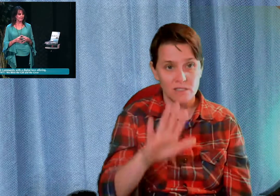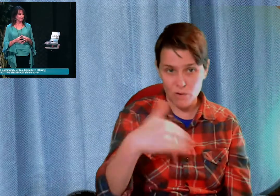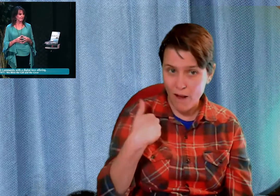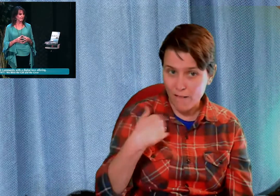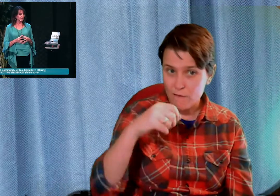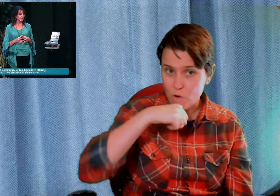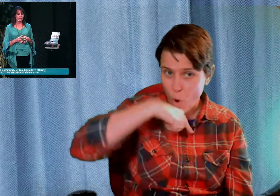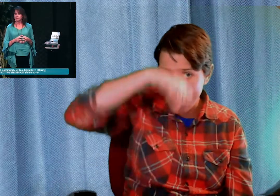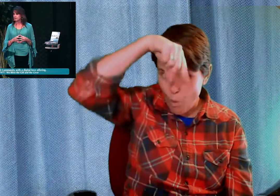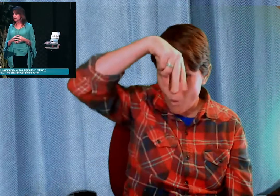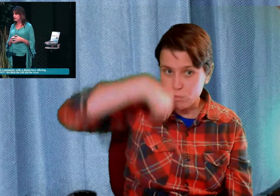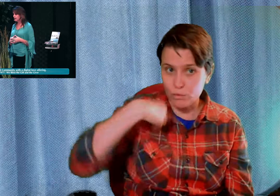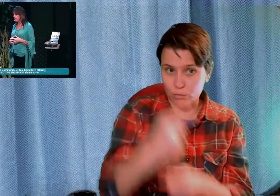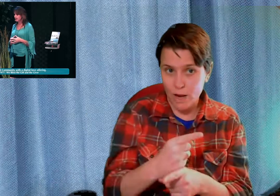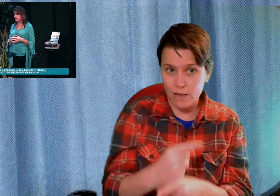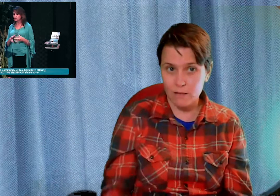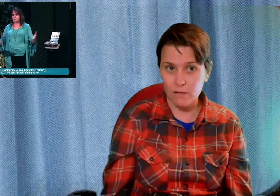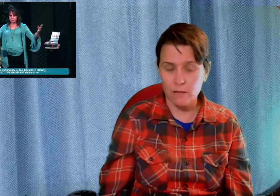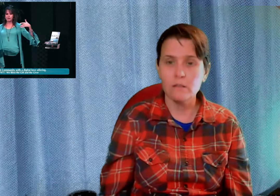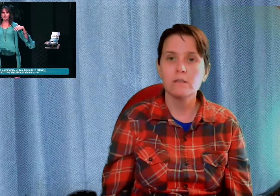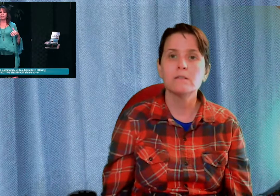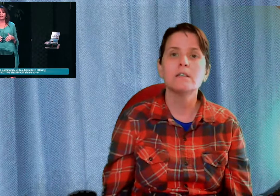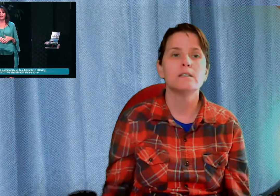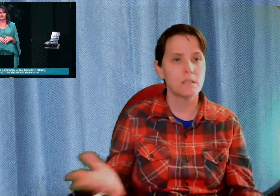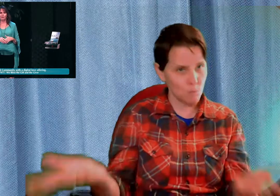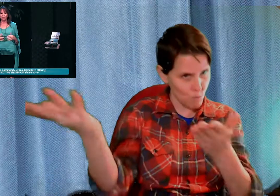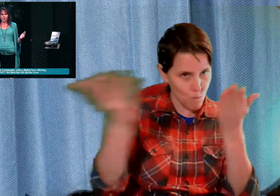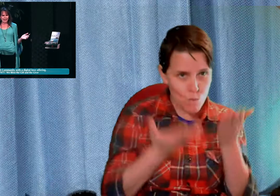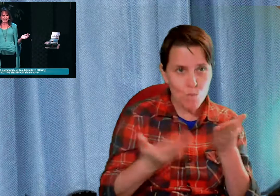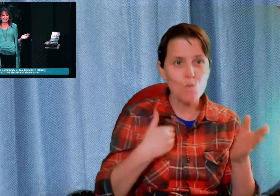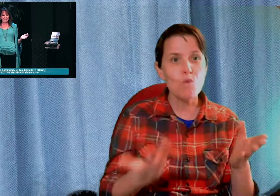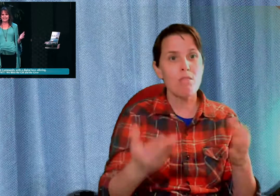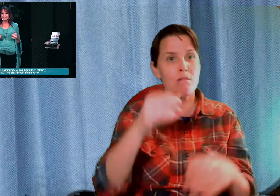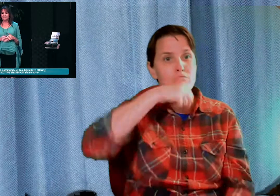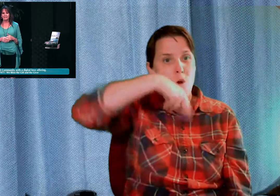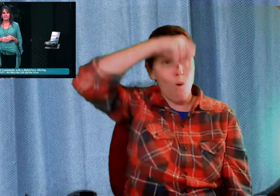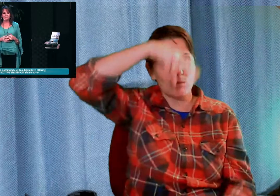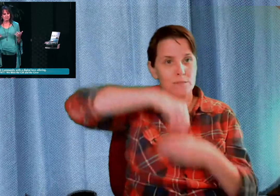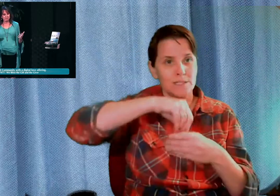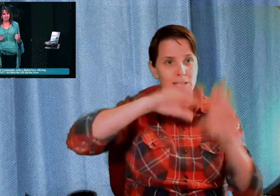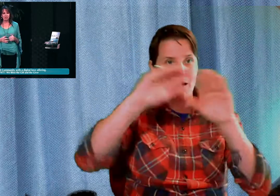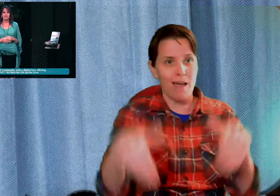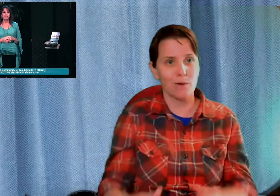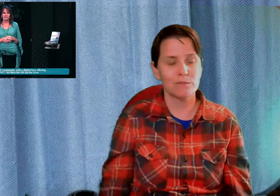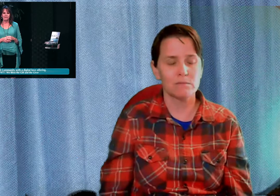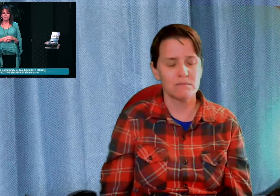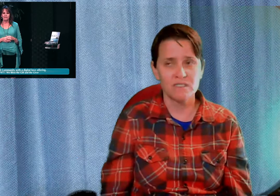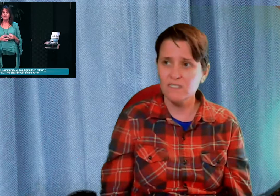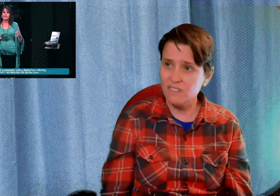right?" "Yeah, I have goats." He goes, "Bring the goats in the house." "What?" He goes, "Just